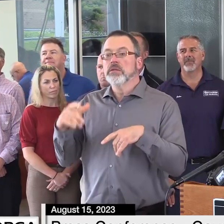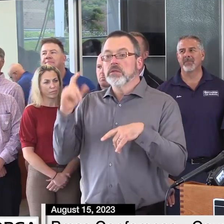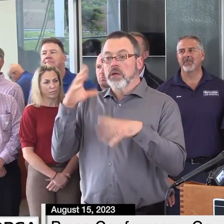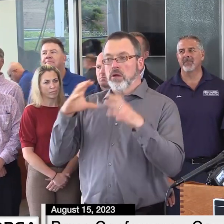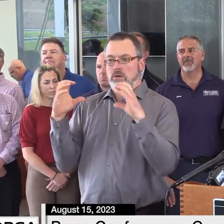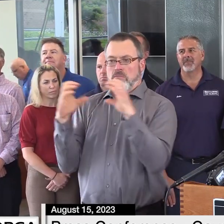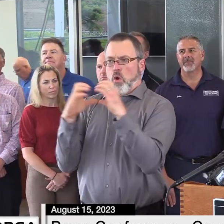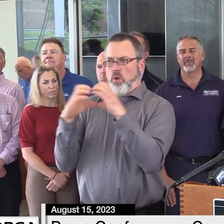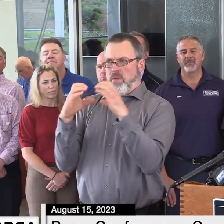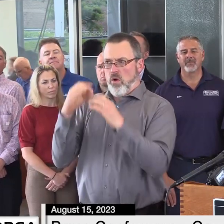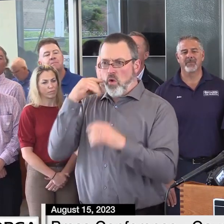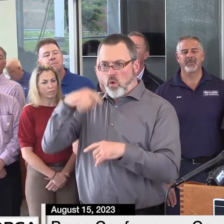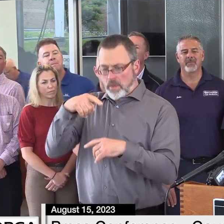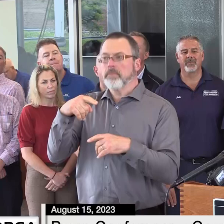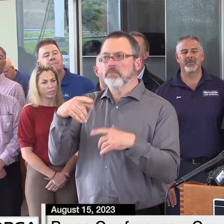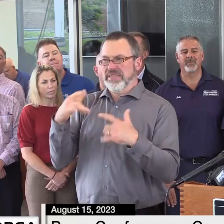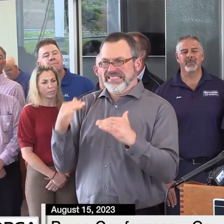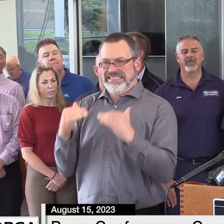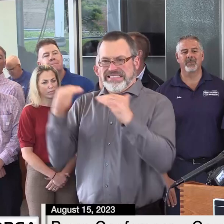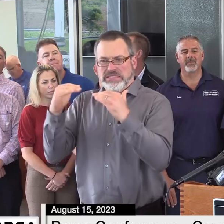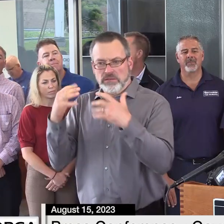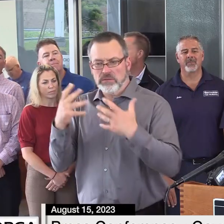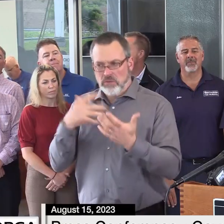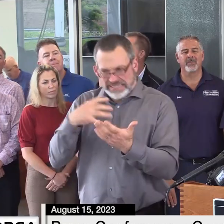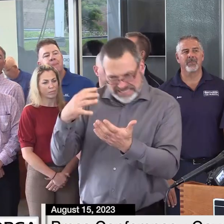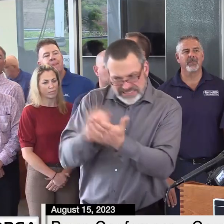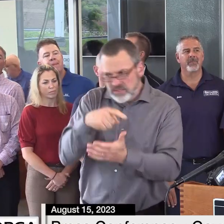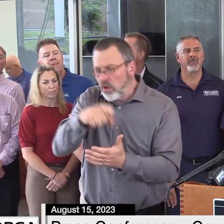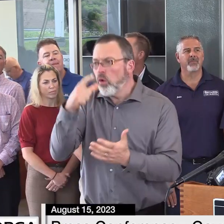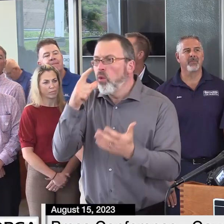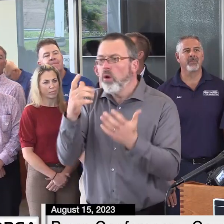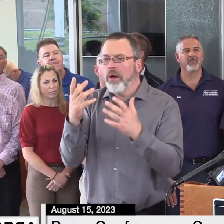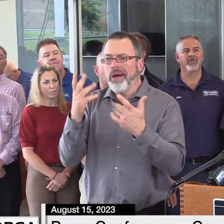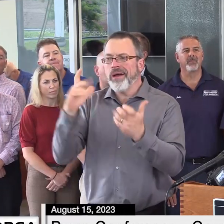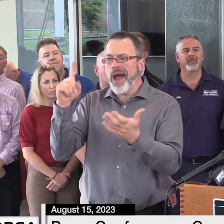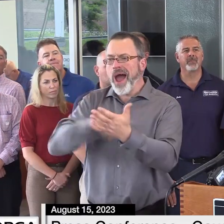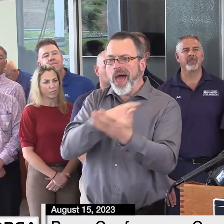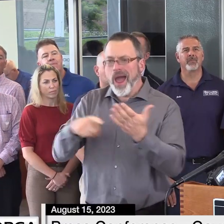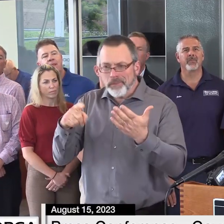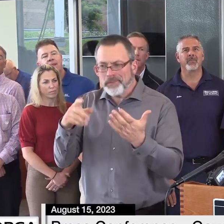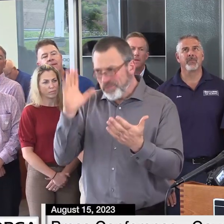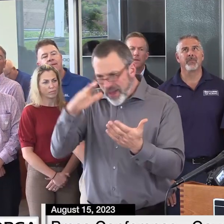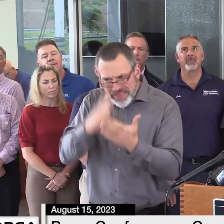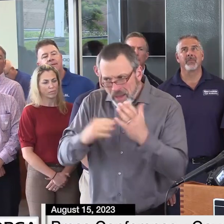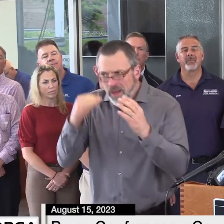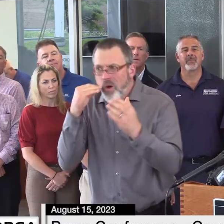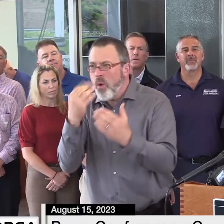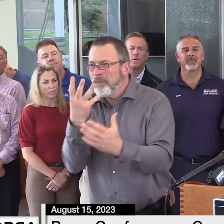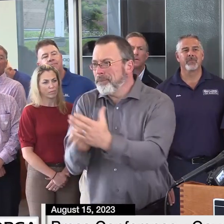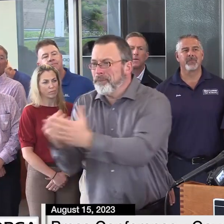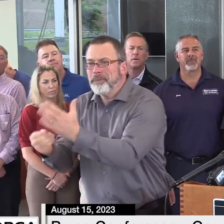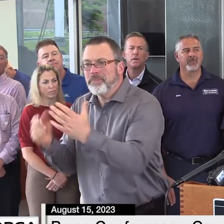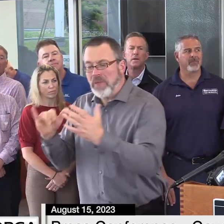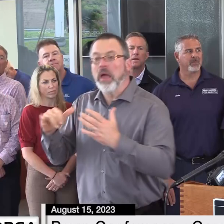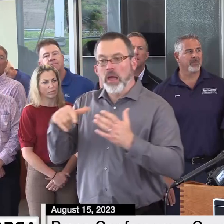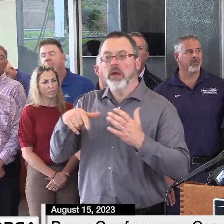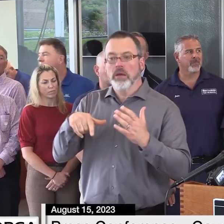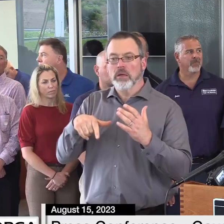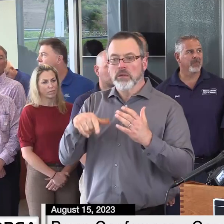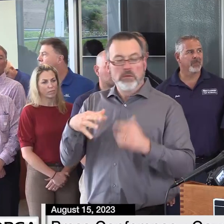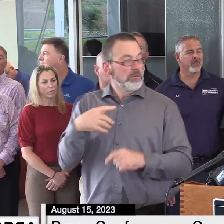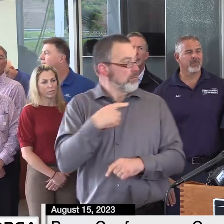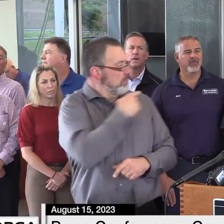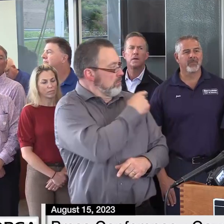flooding. We're working out the final details of the program, but when I told Ernie about the situation